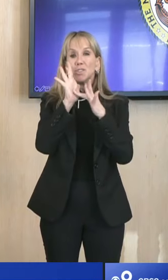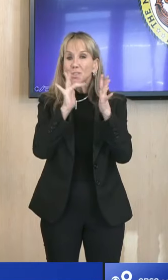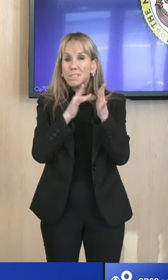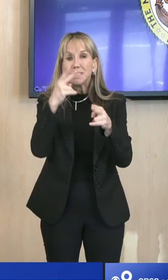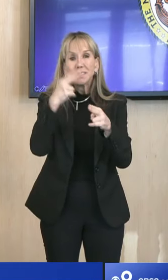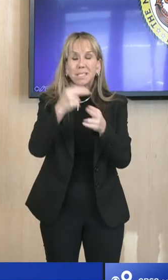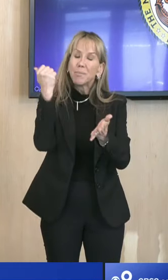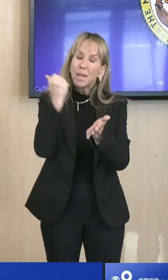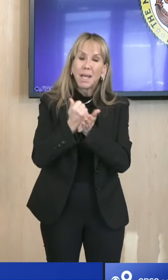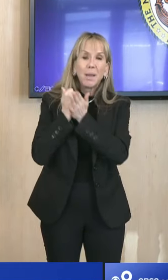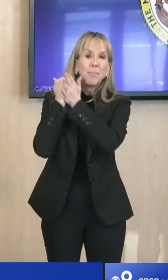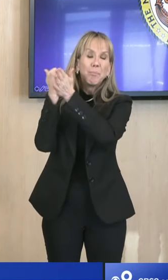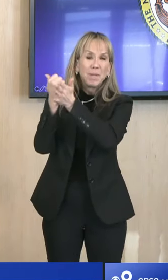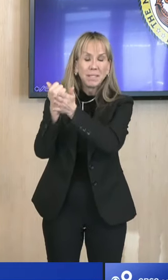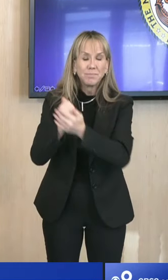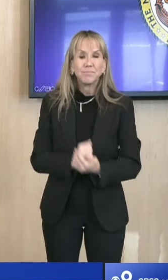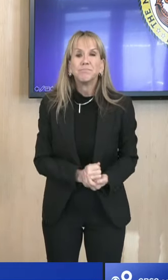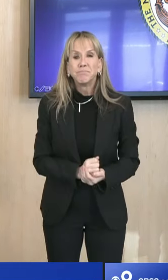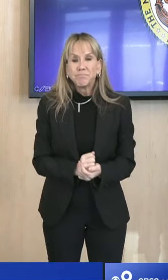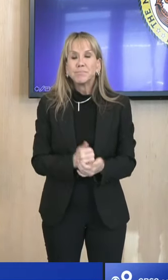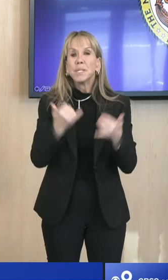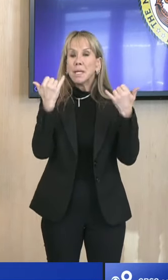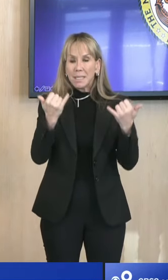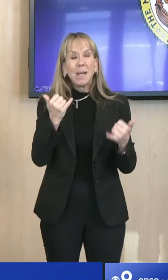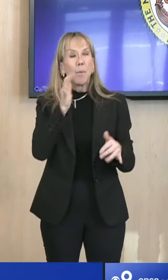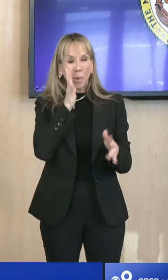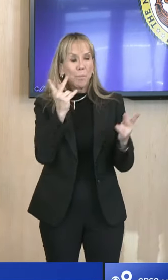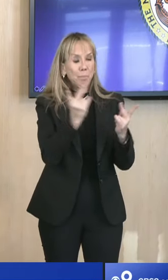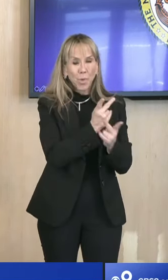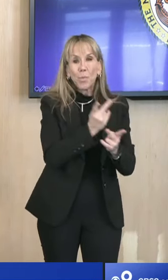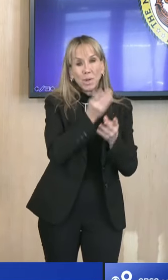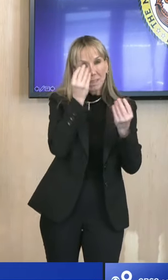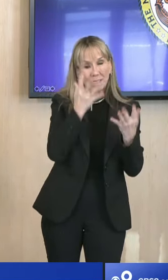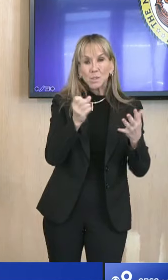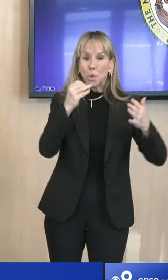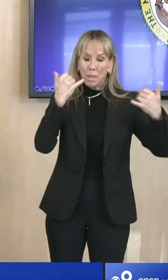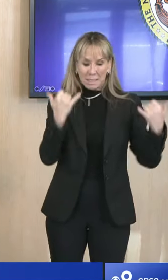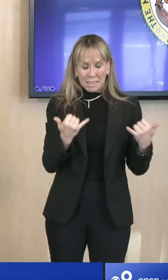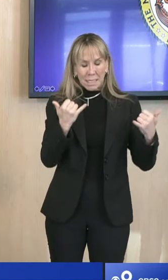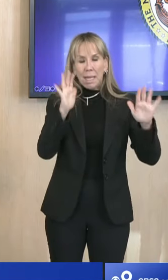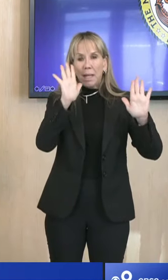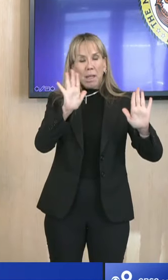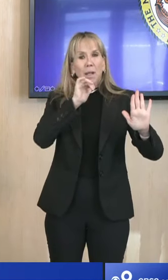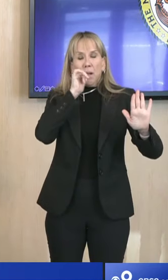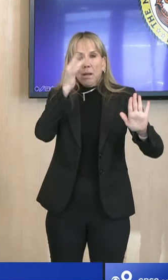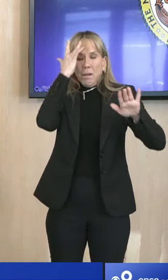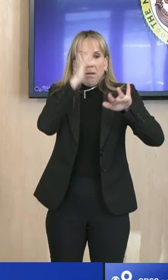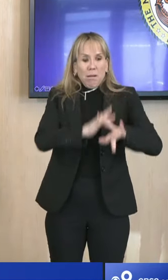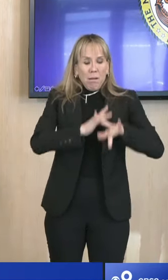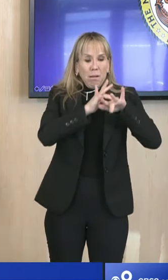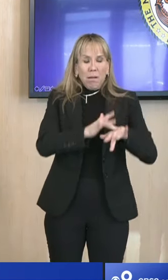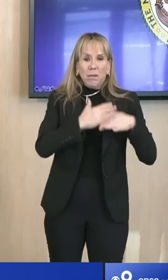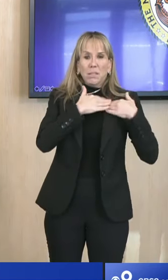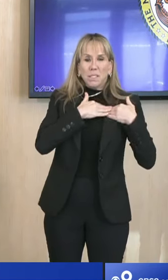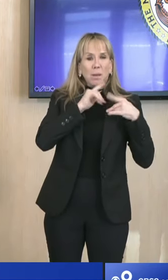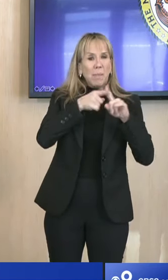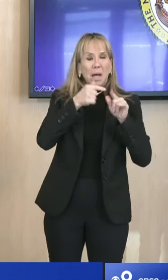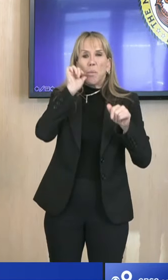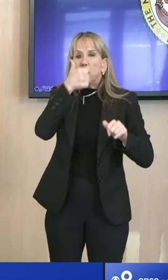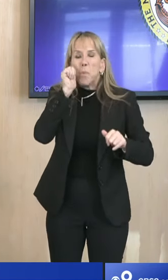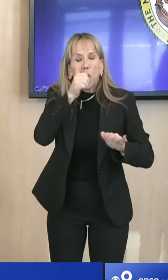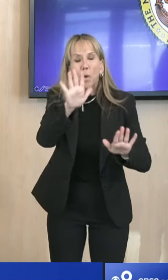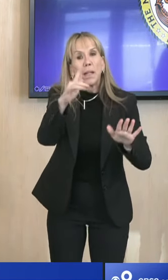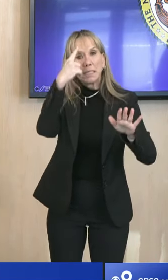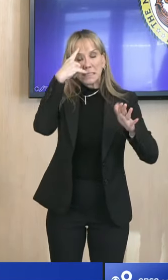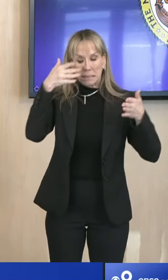going to get worse, so they all say, but today, let's take care of today and not burden our hearts with too much concern about tomorrow.